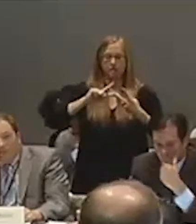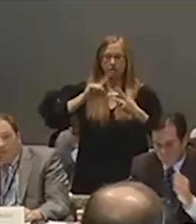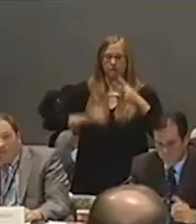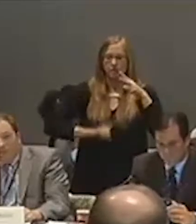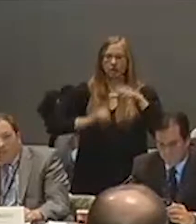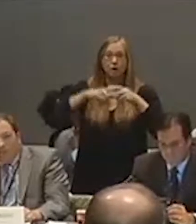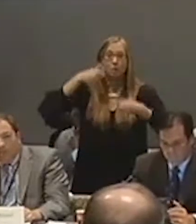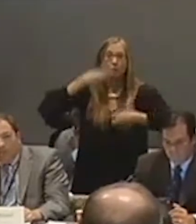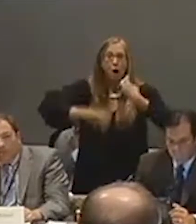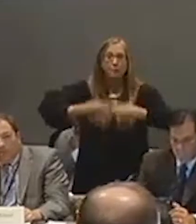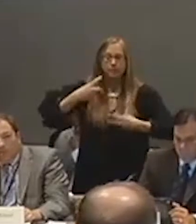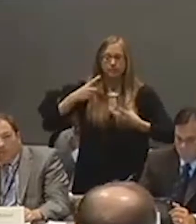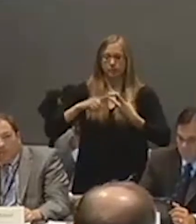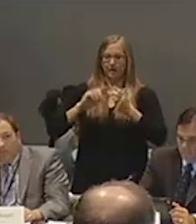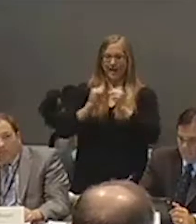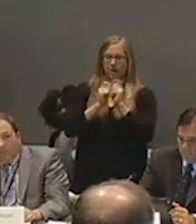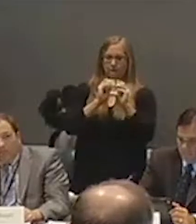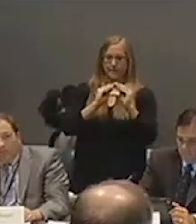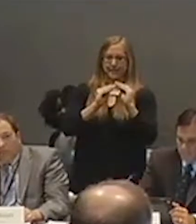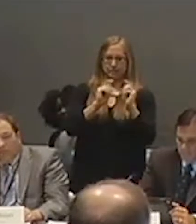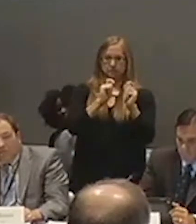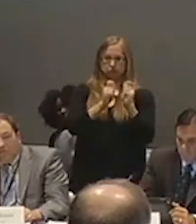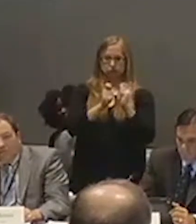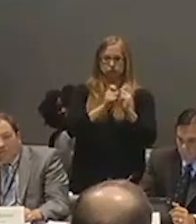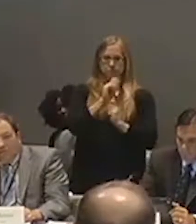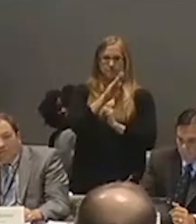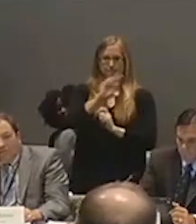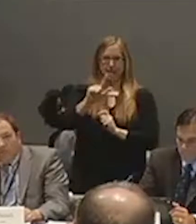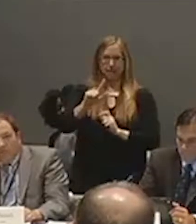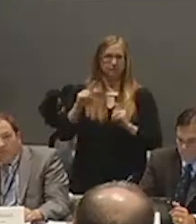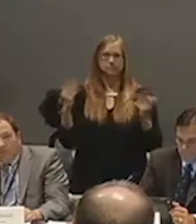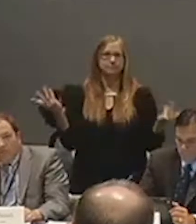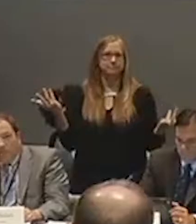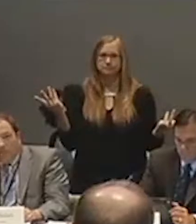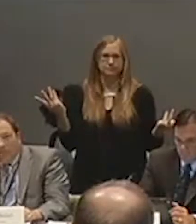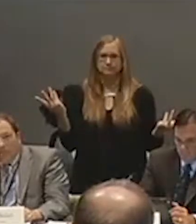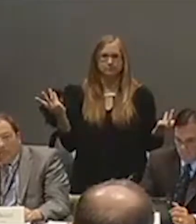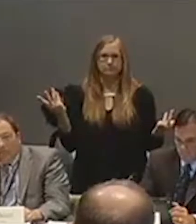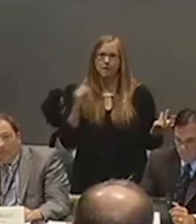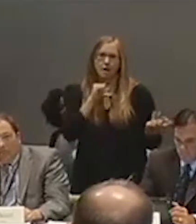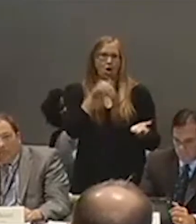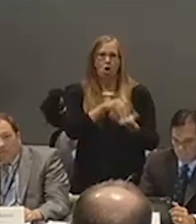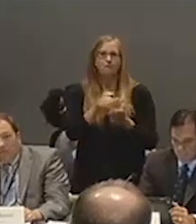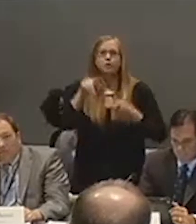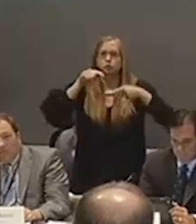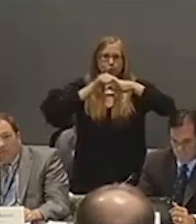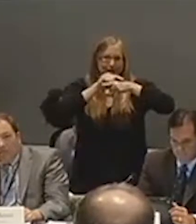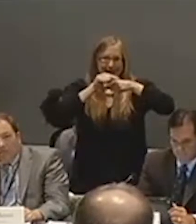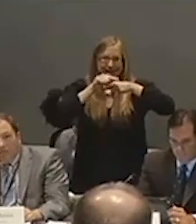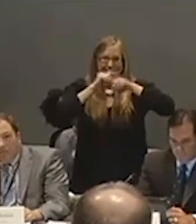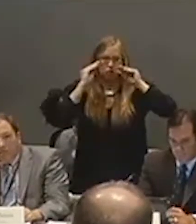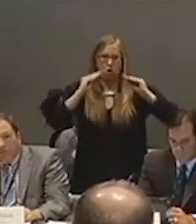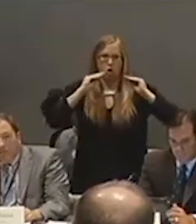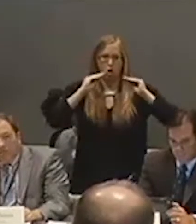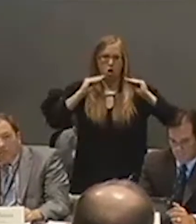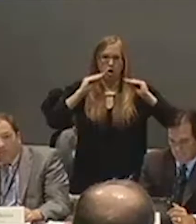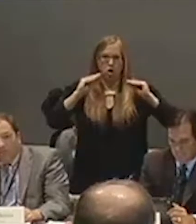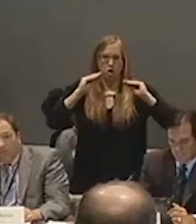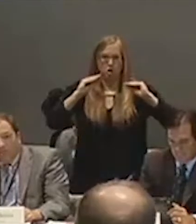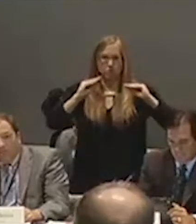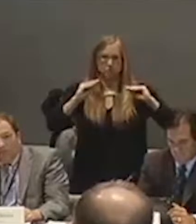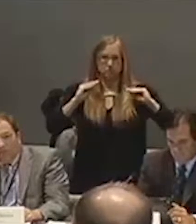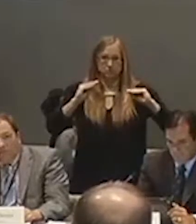with making appropriate adjustments, has not been something that has often been trained well among